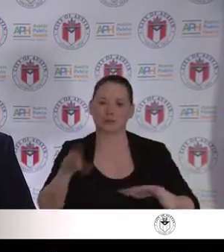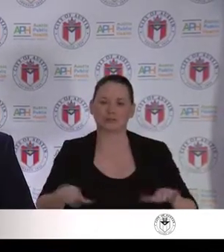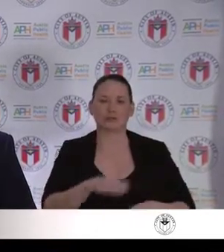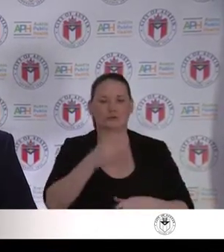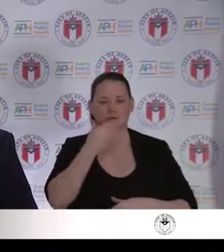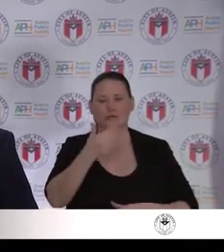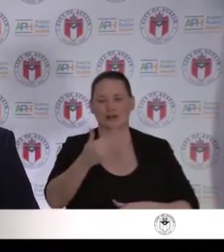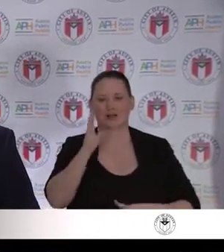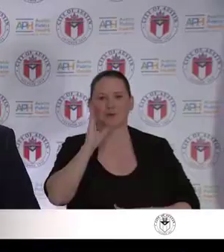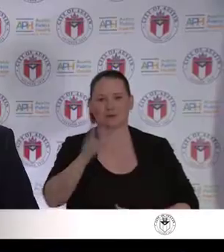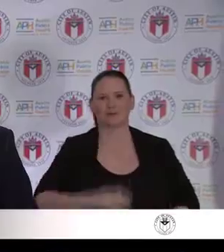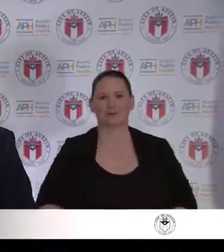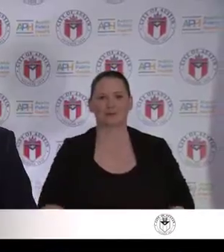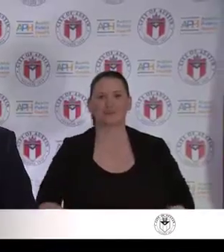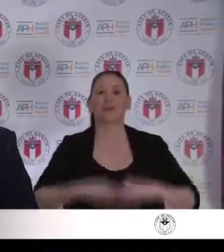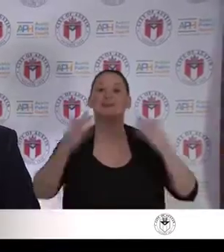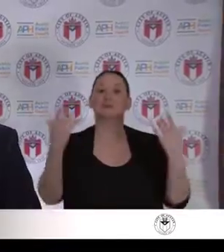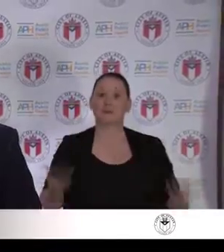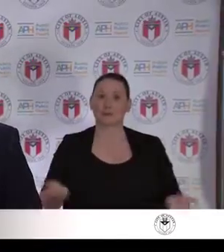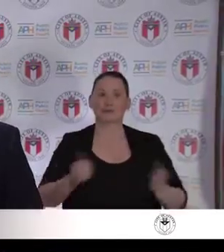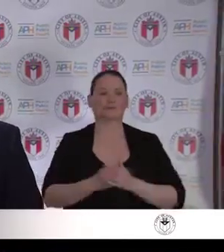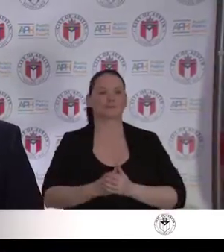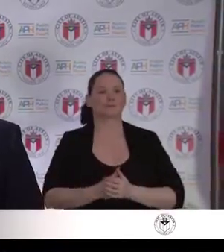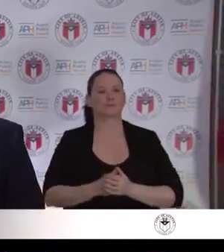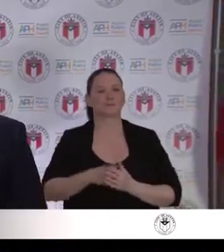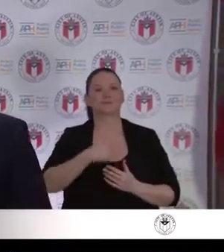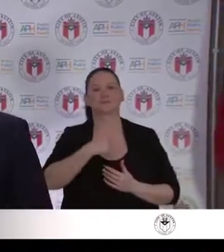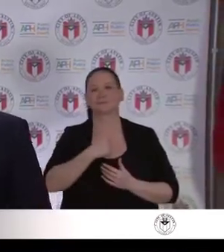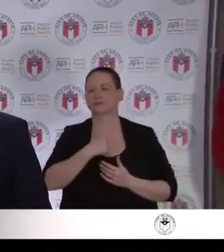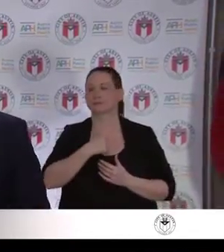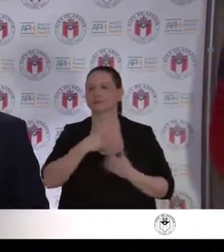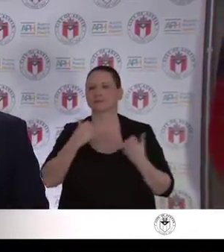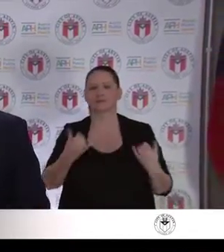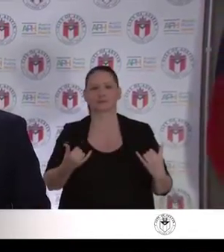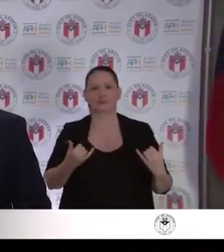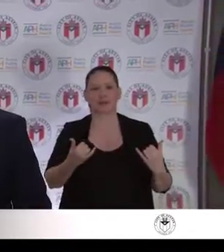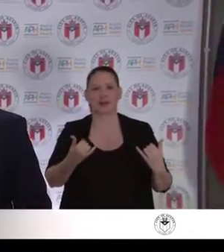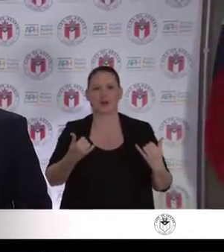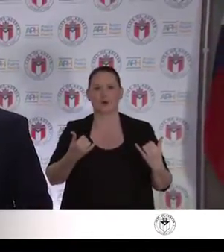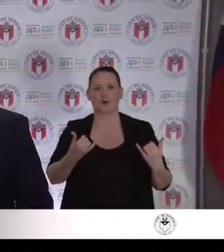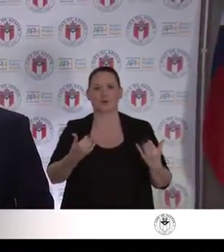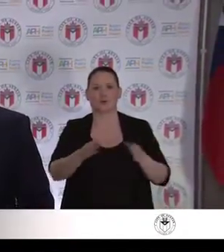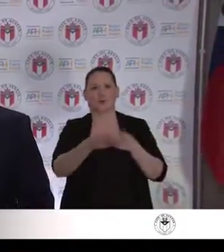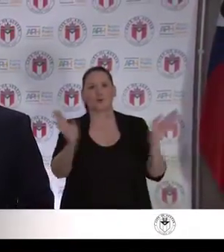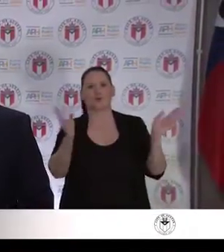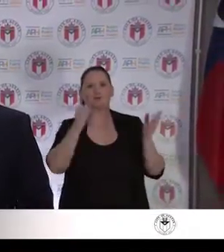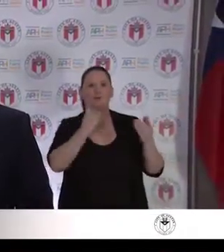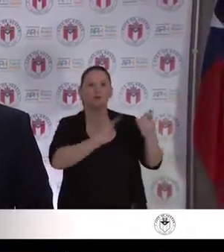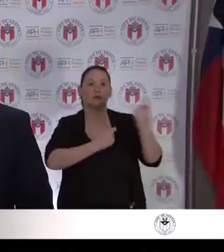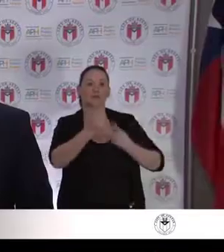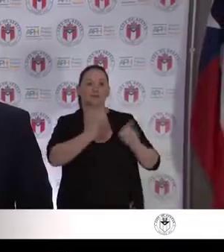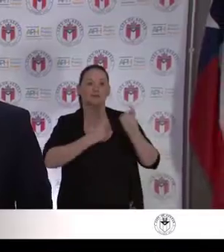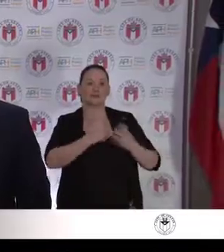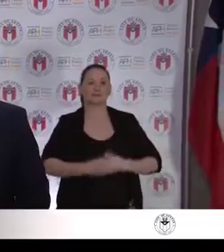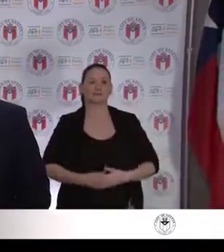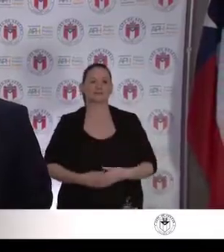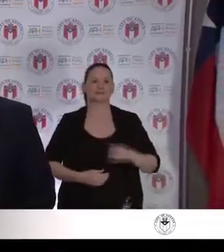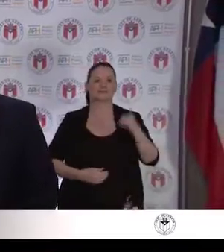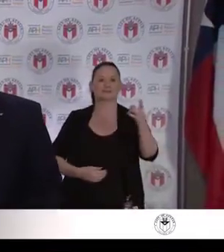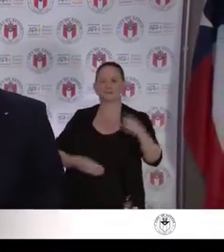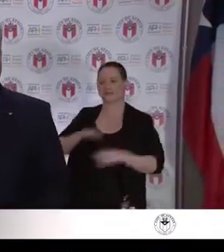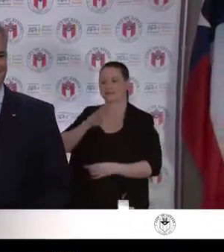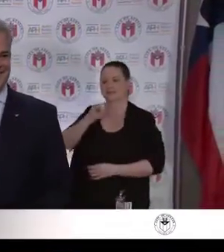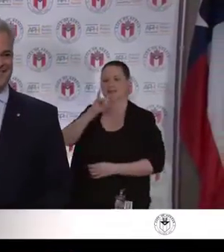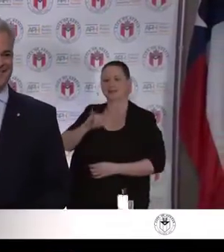well too. So with that, I would open it up for questions. Betty Cross